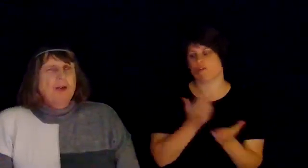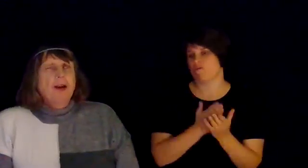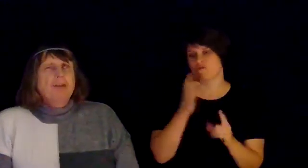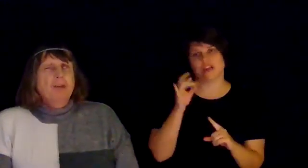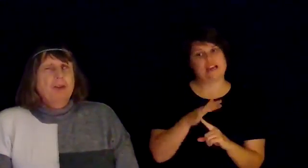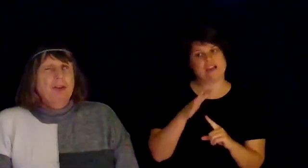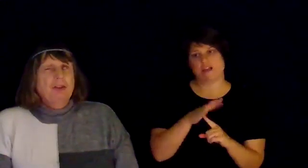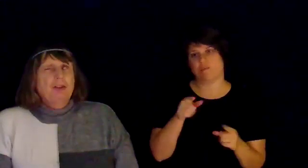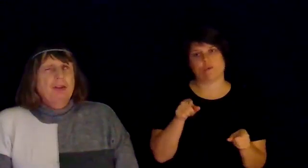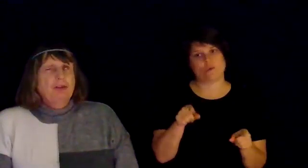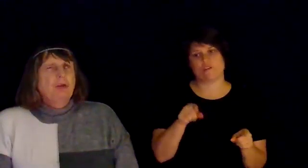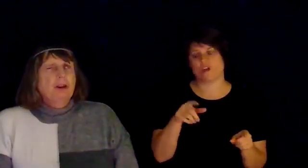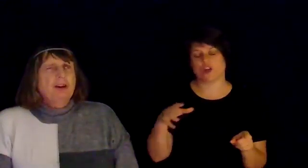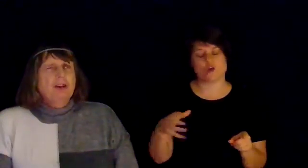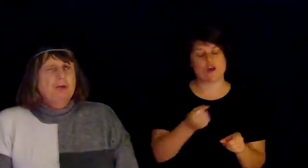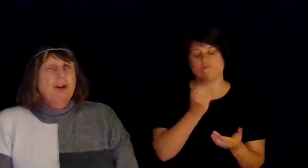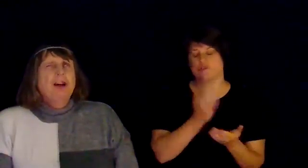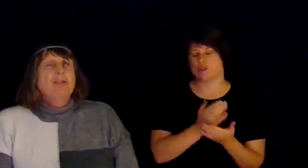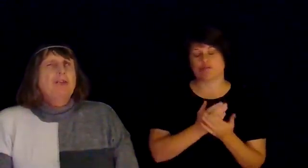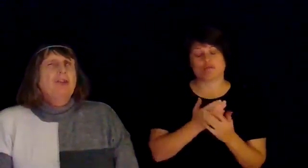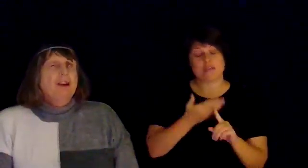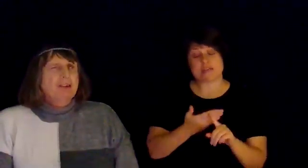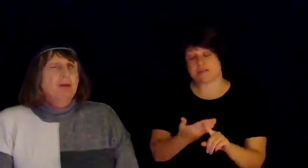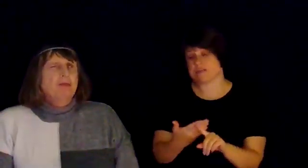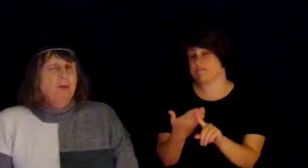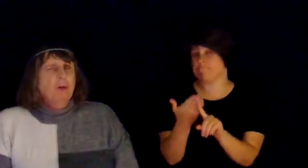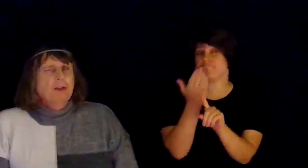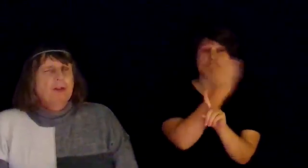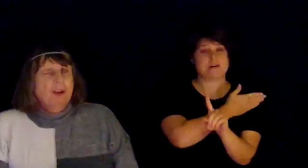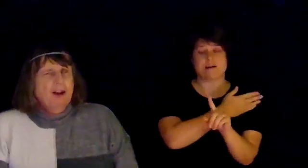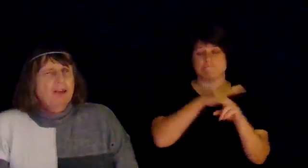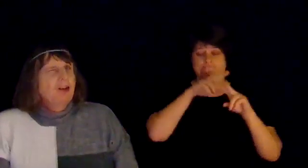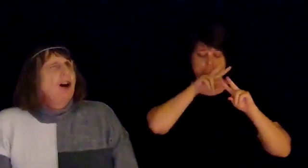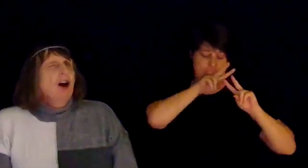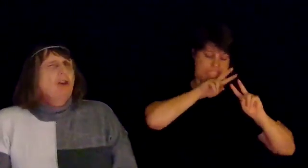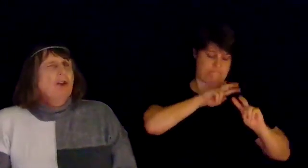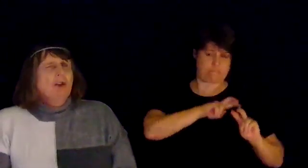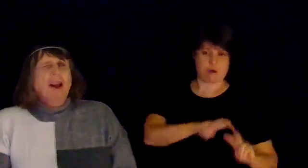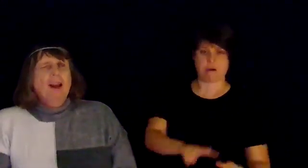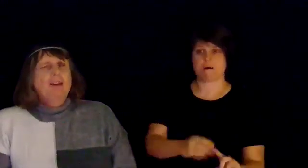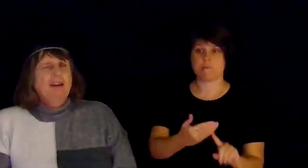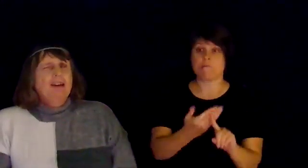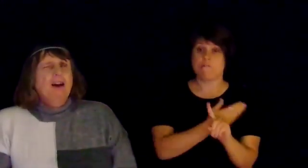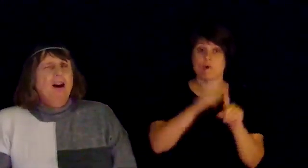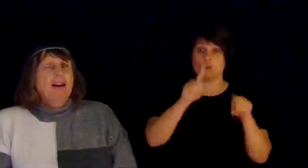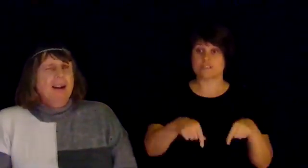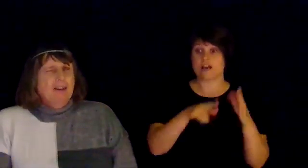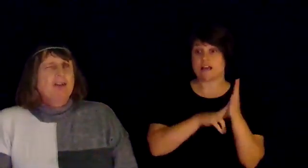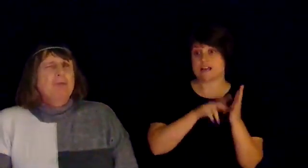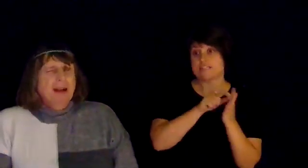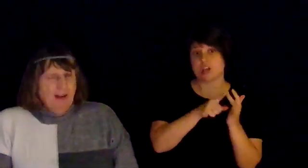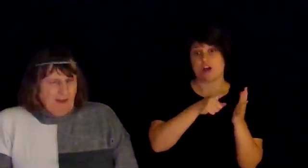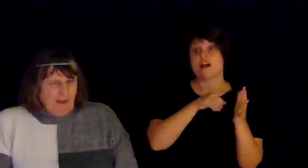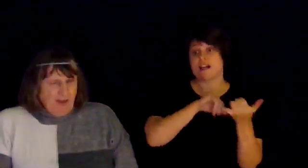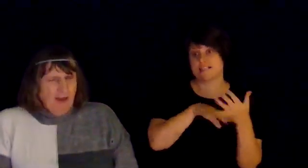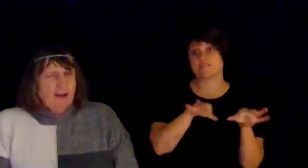important that you have to do quite a lot of preparation before you start on your